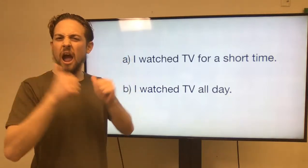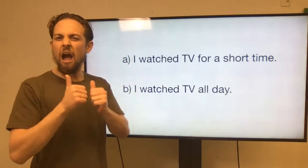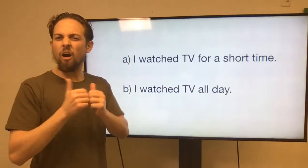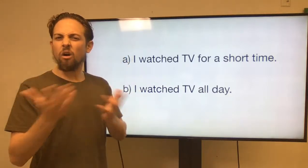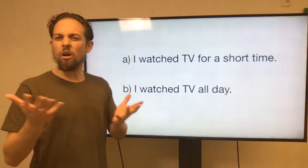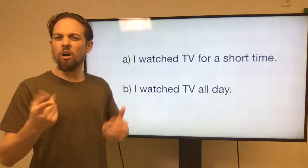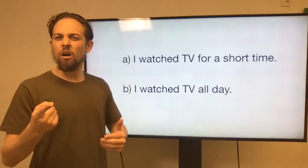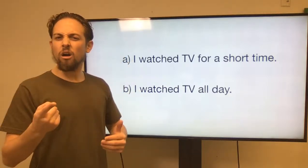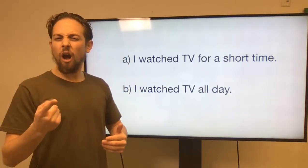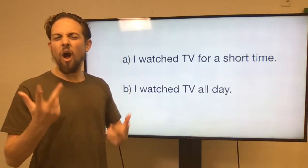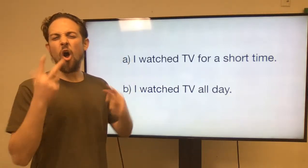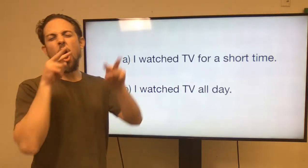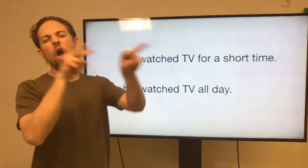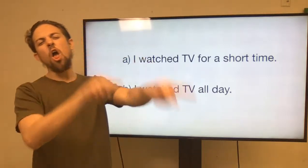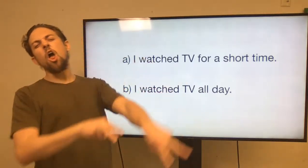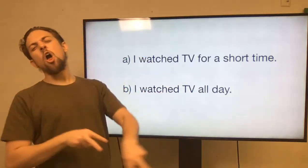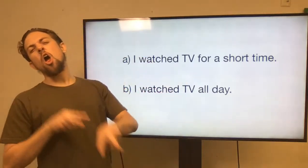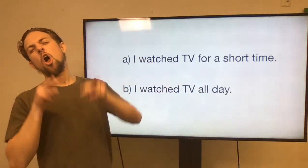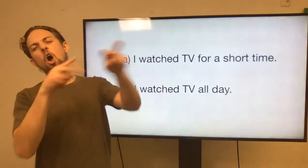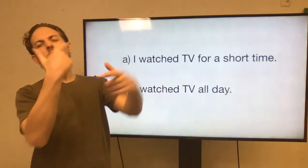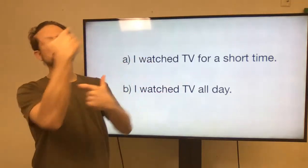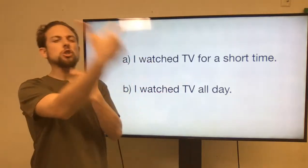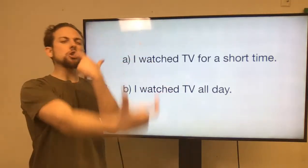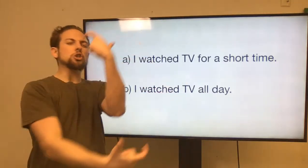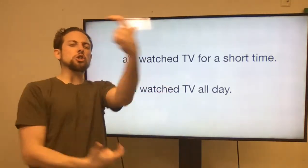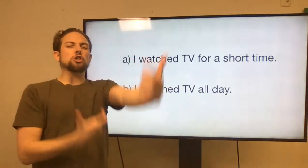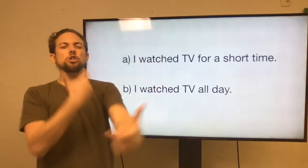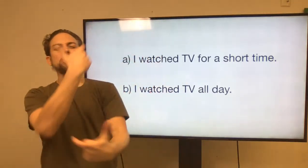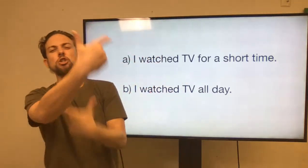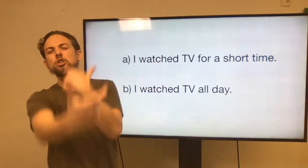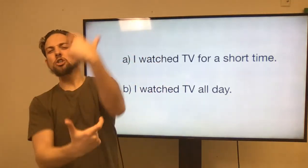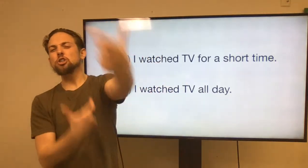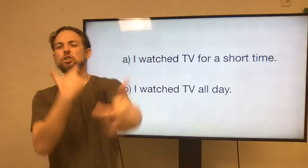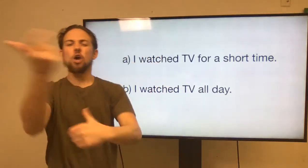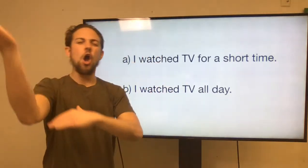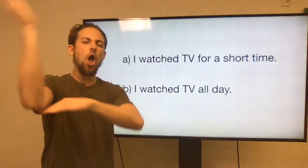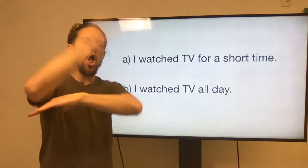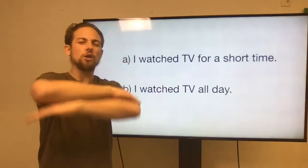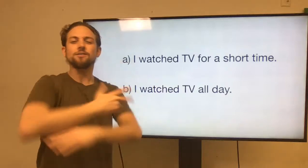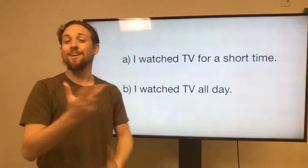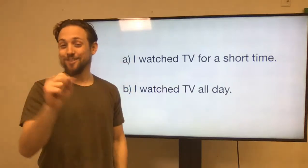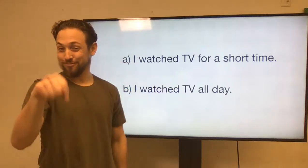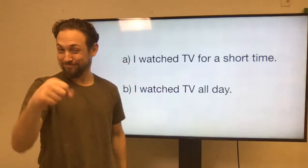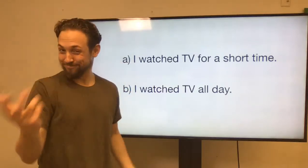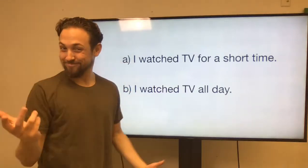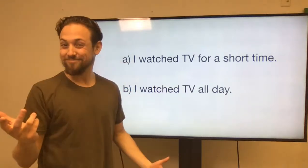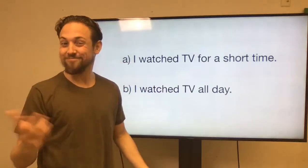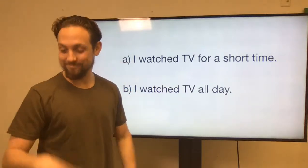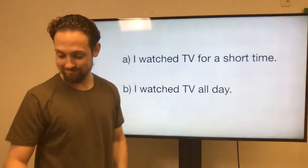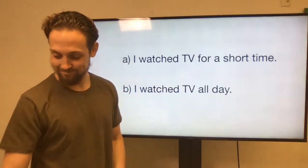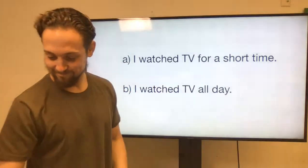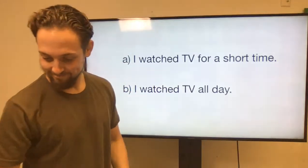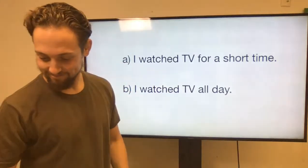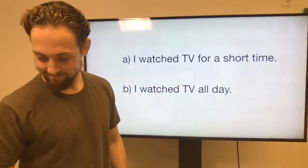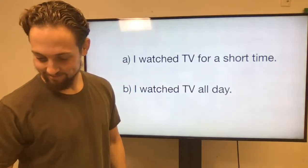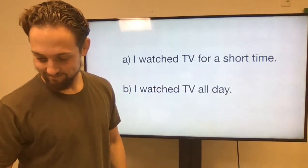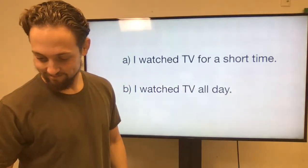Sentence B says all day. We would sign that by using that circular motion again, showing that we watch TV all